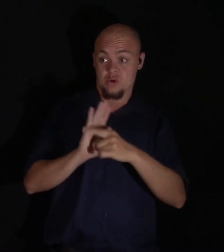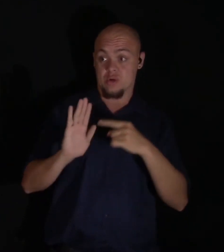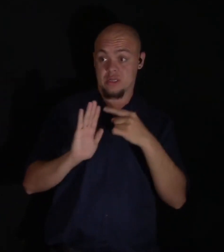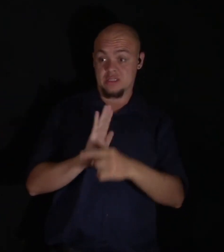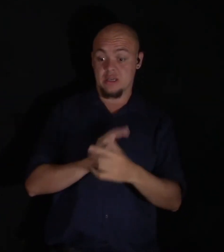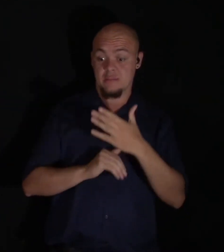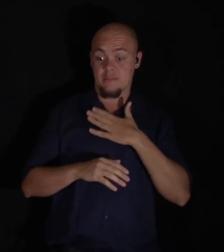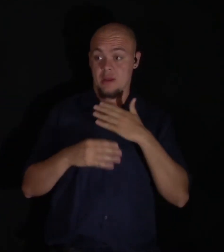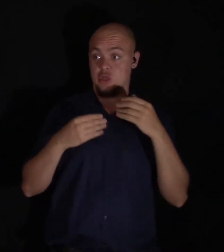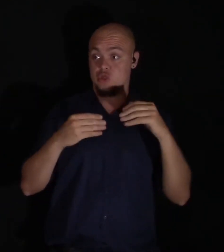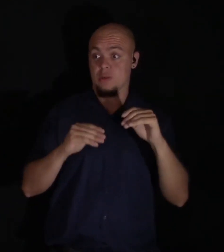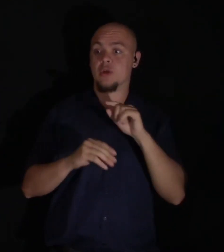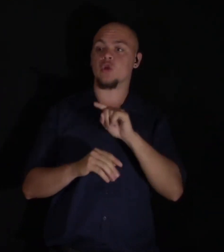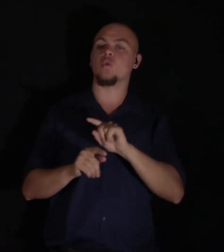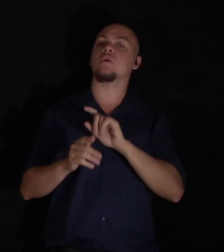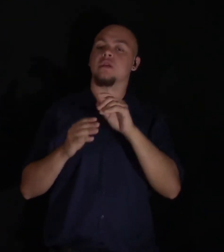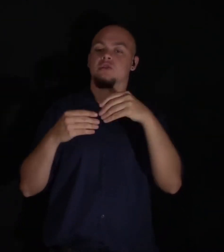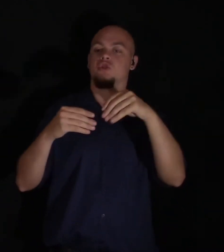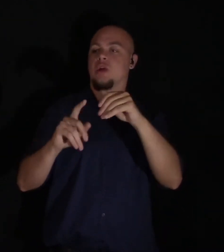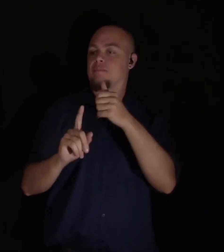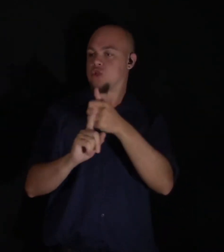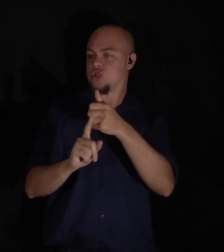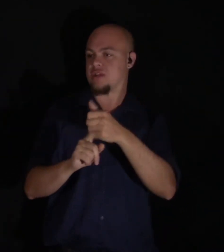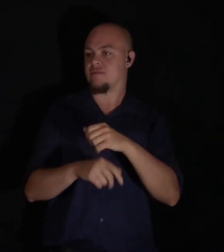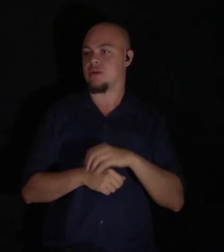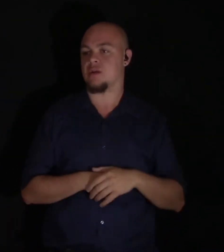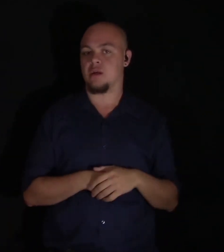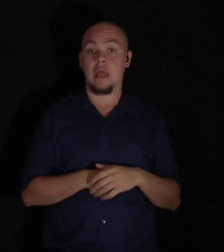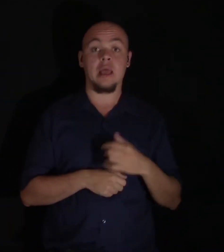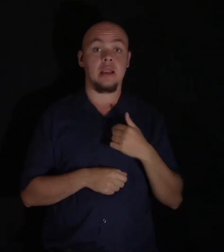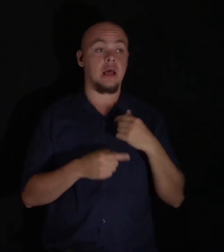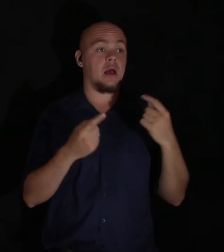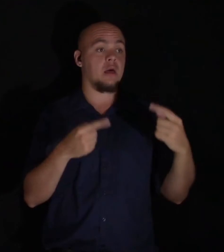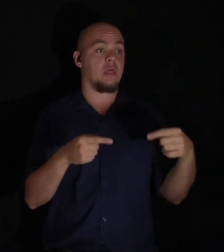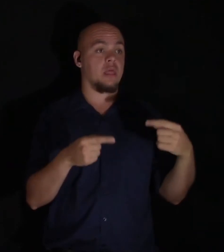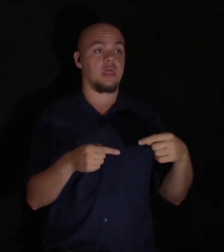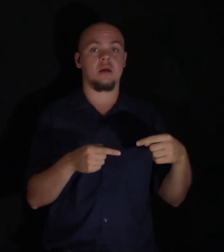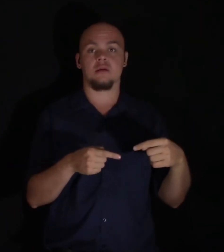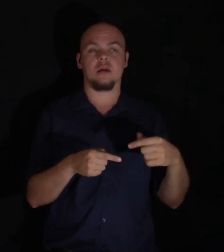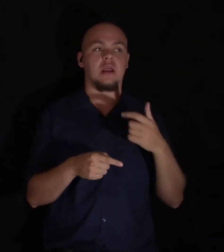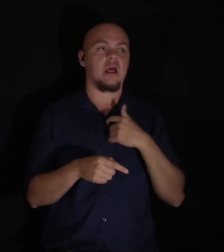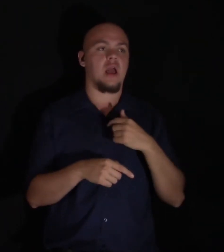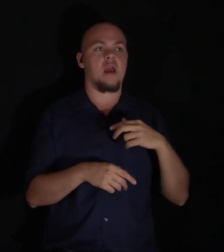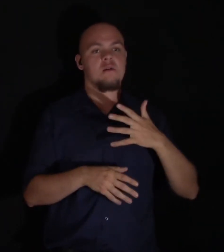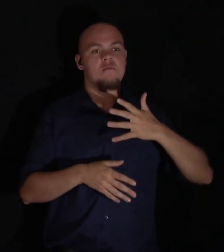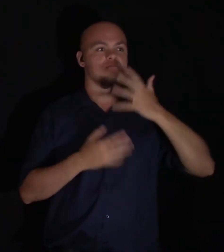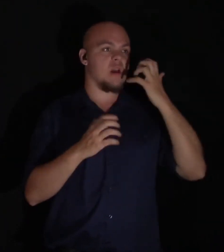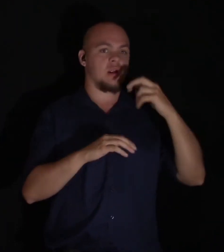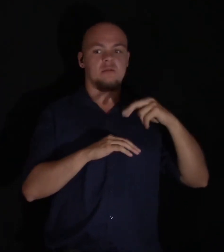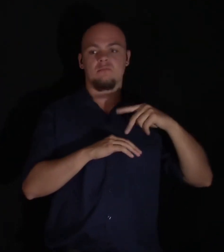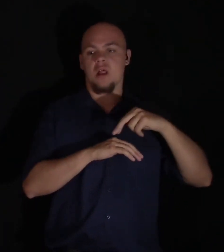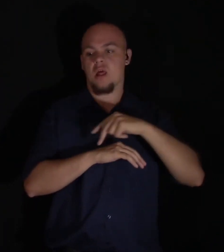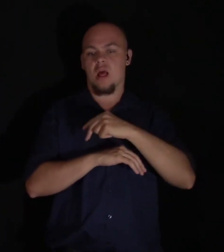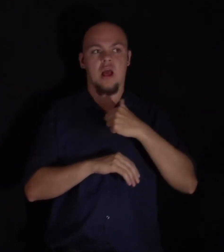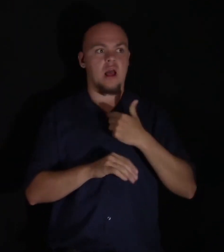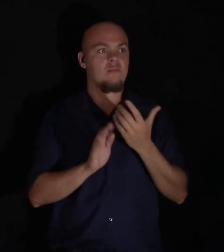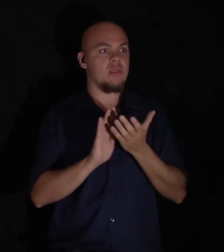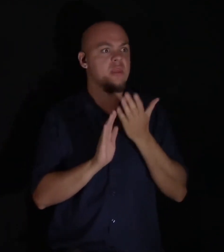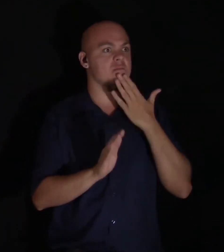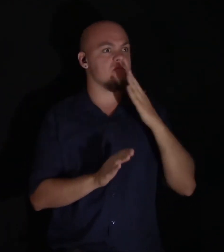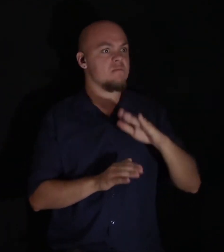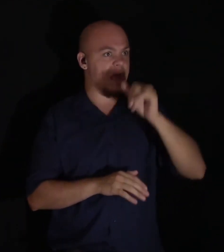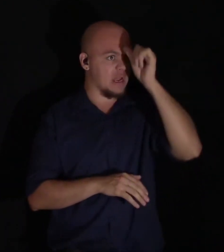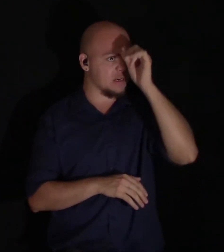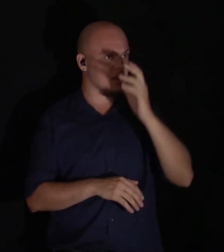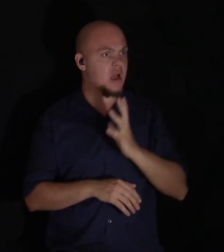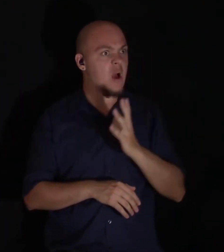how he did it. I argued back and then stomped off because why was I suddenly the bad guy?